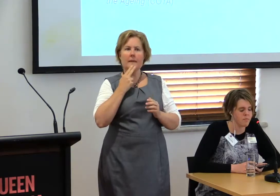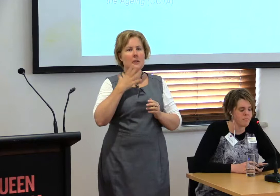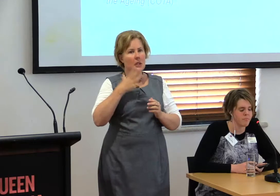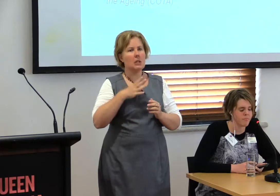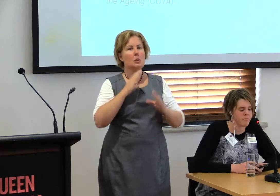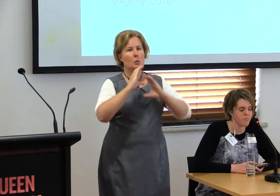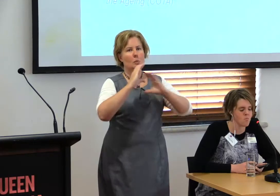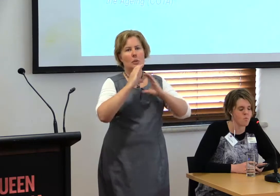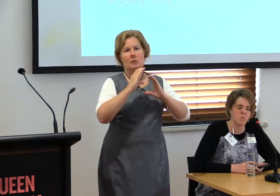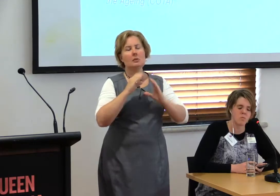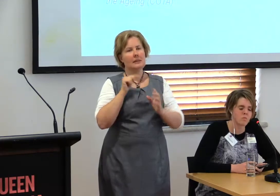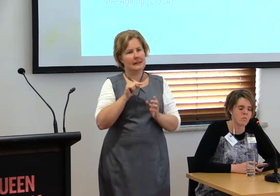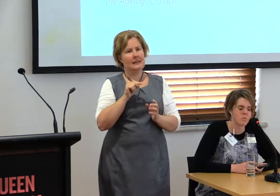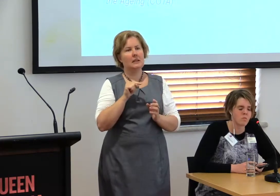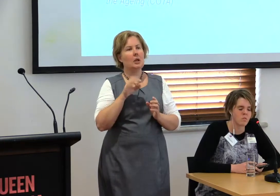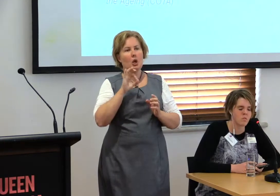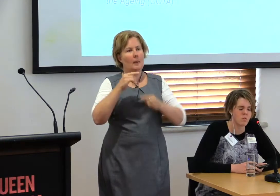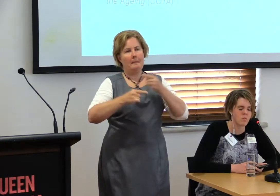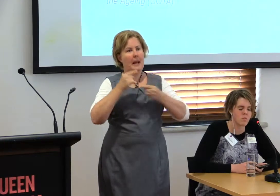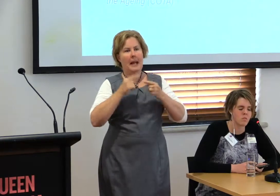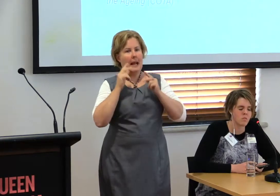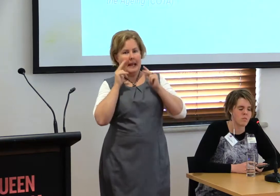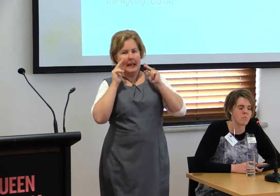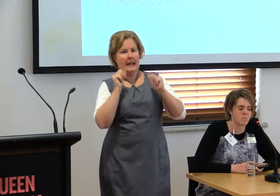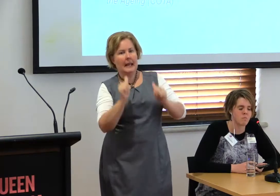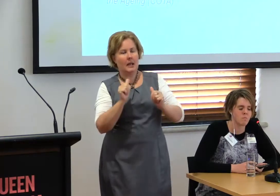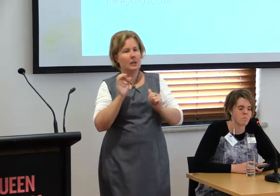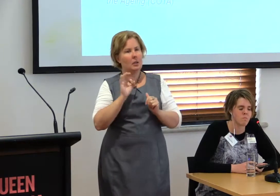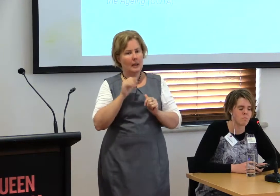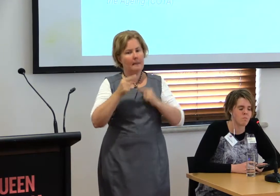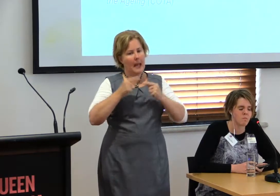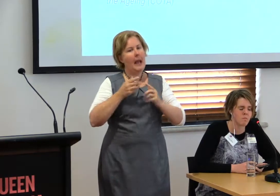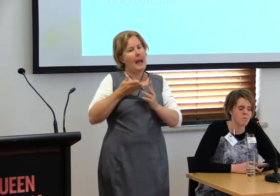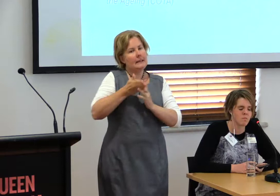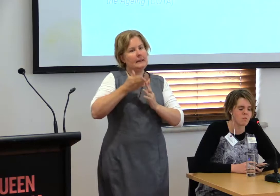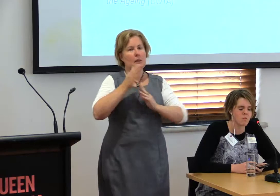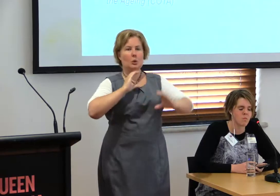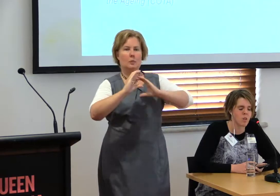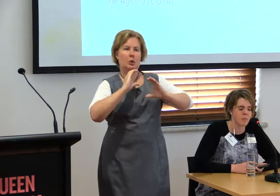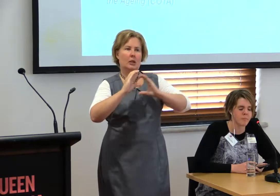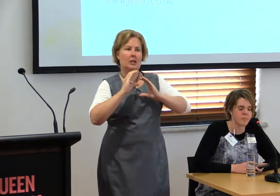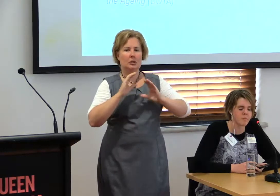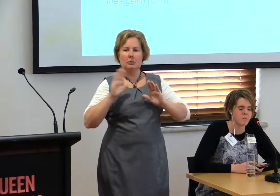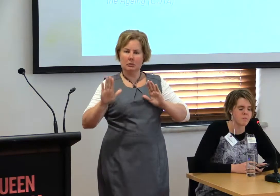communication. It's not about the care, the physical care. So it's about access to communication. I